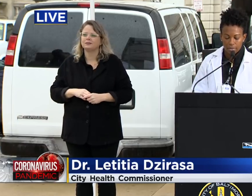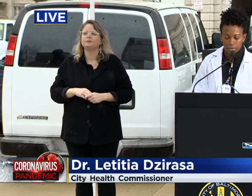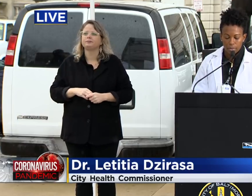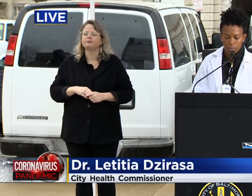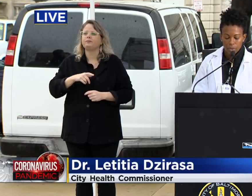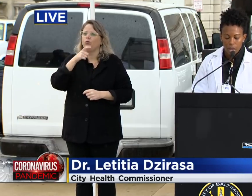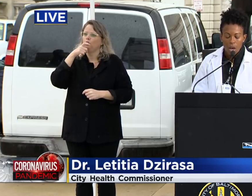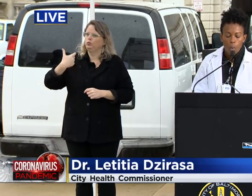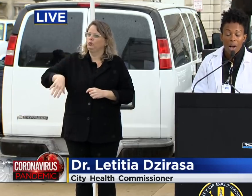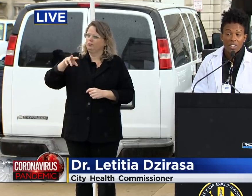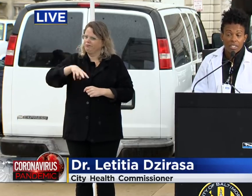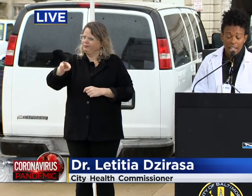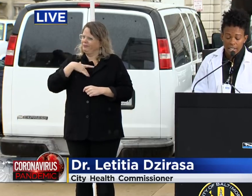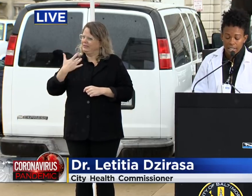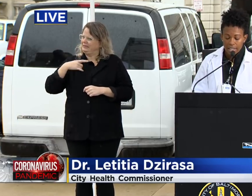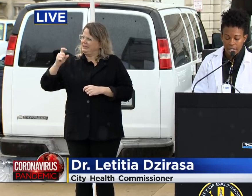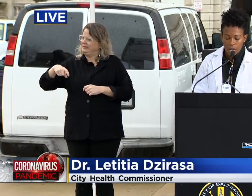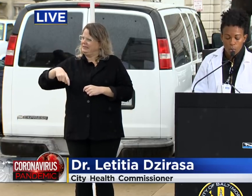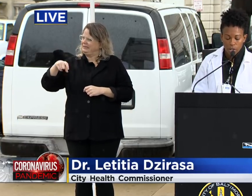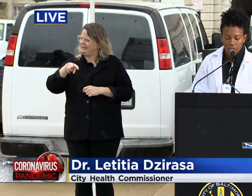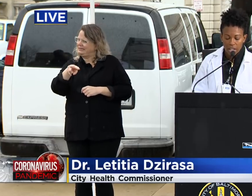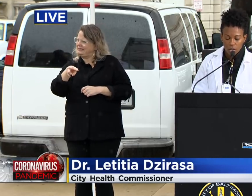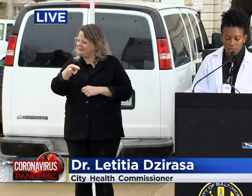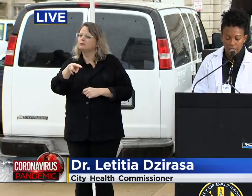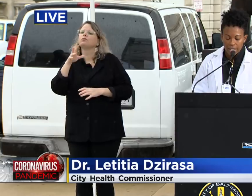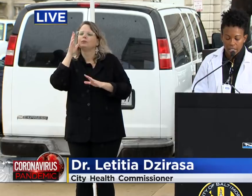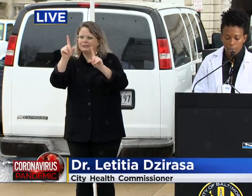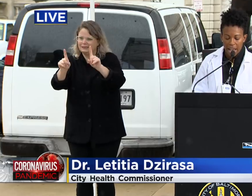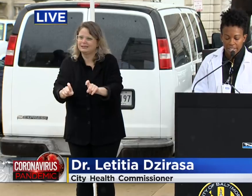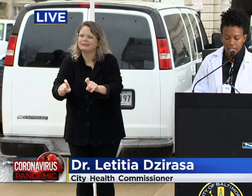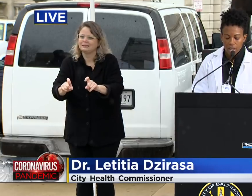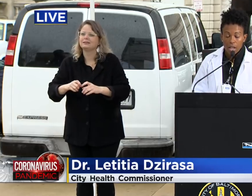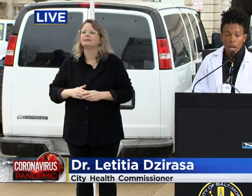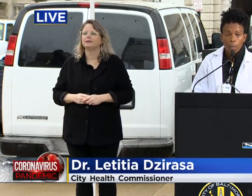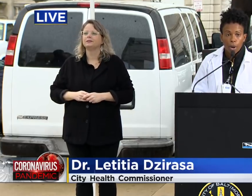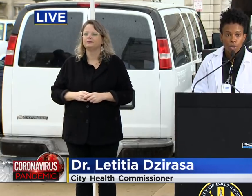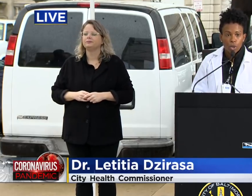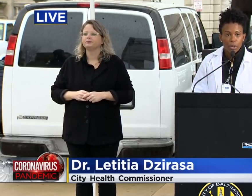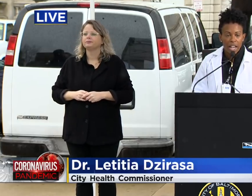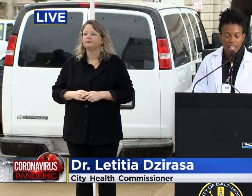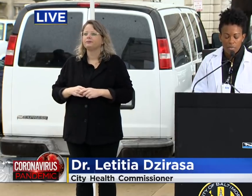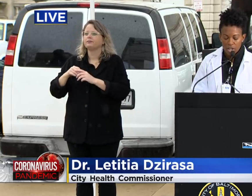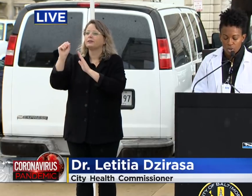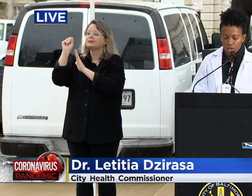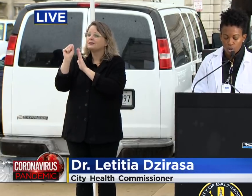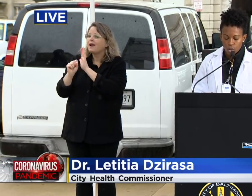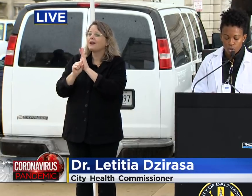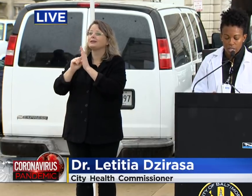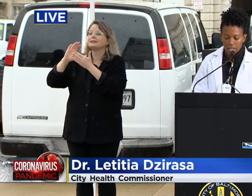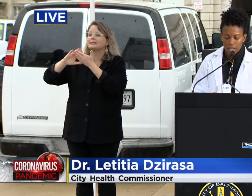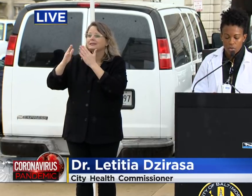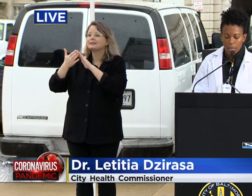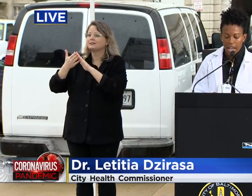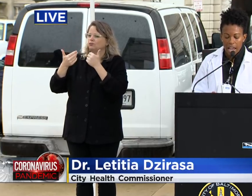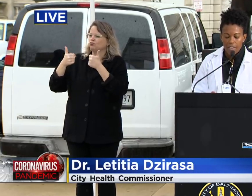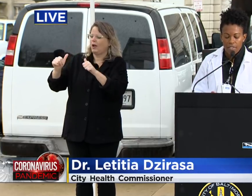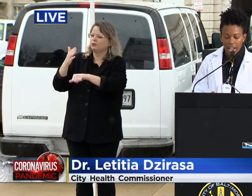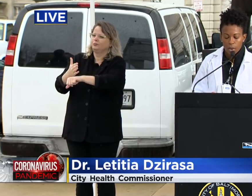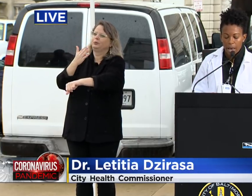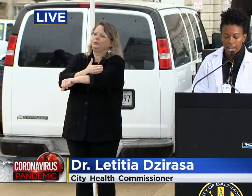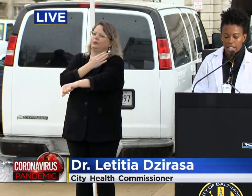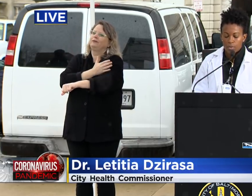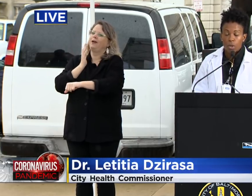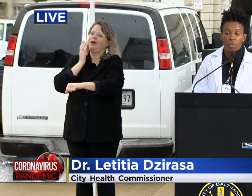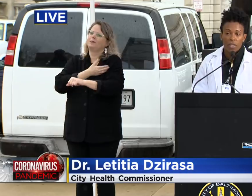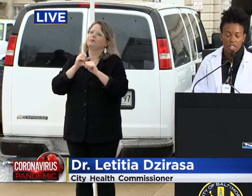COVID-19. While the state and city work to increase testing capacity, personal protective measures and social distancing remain a